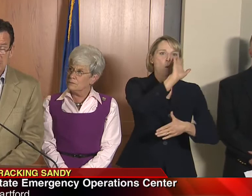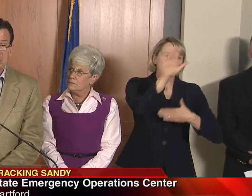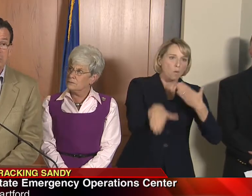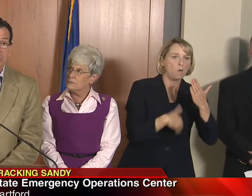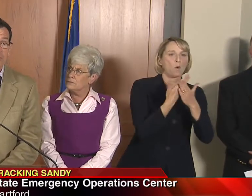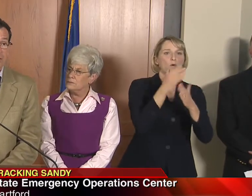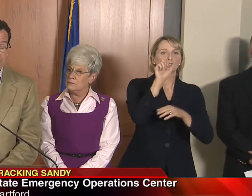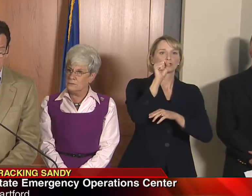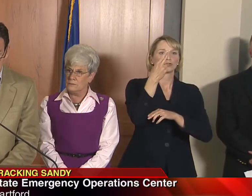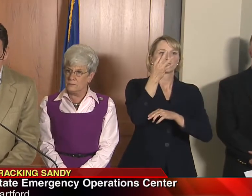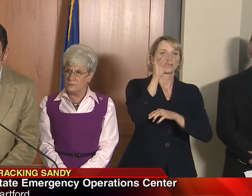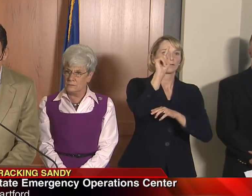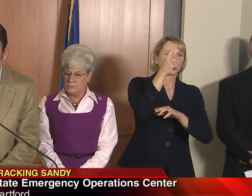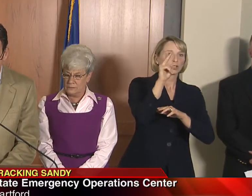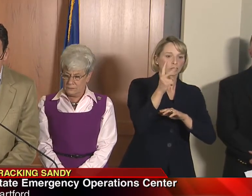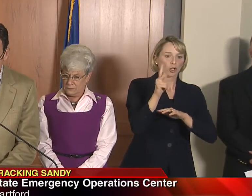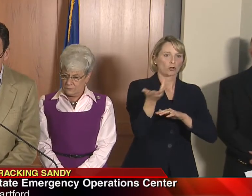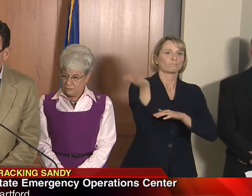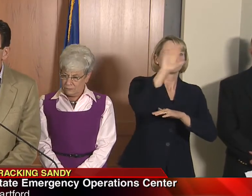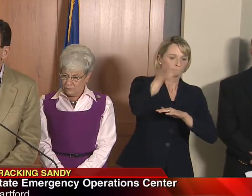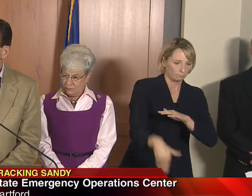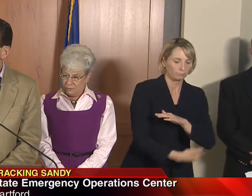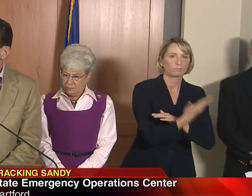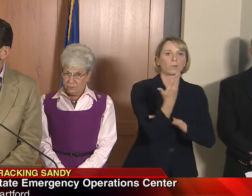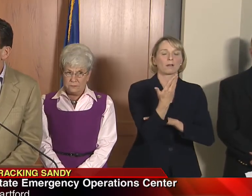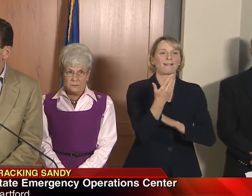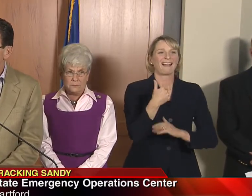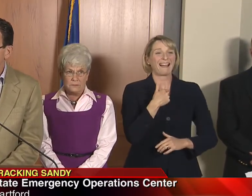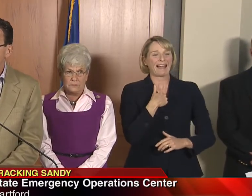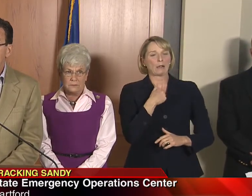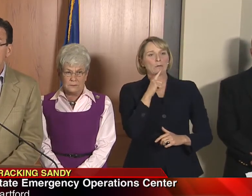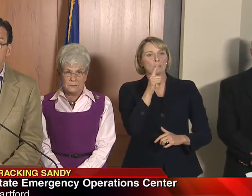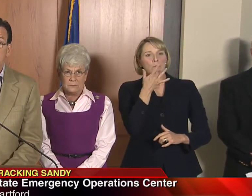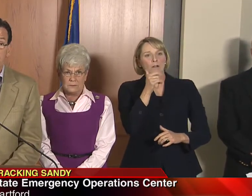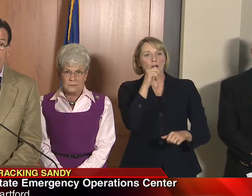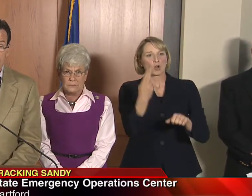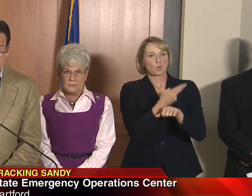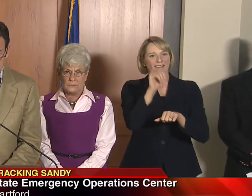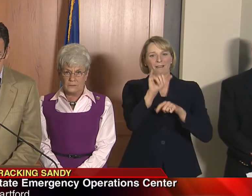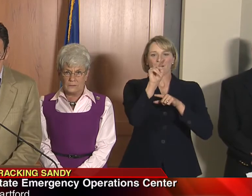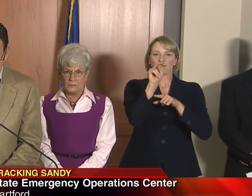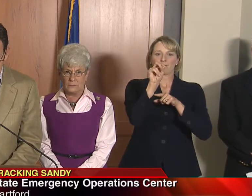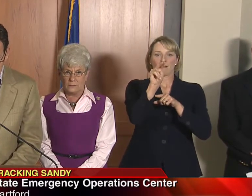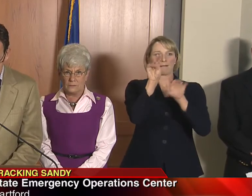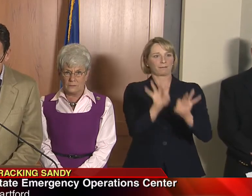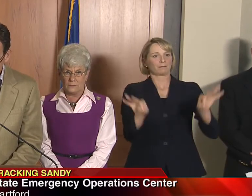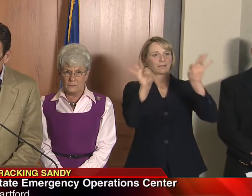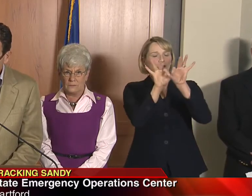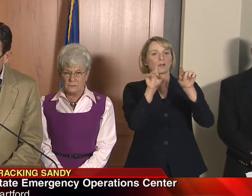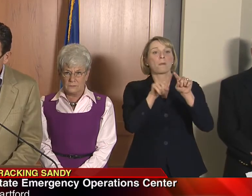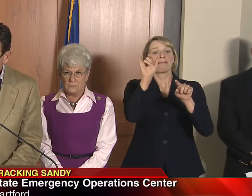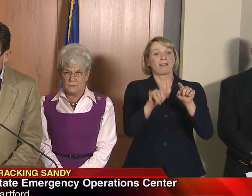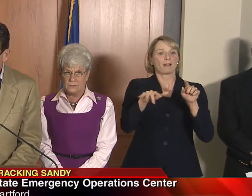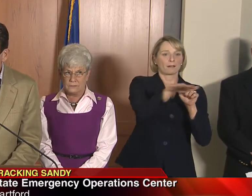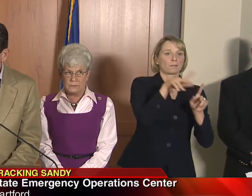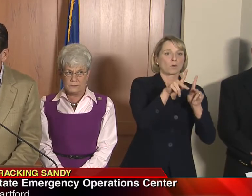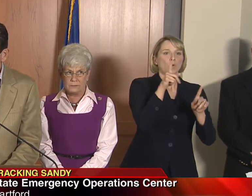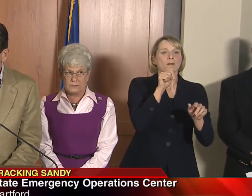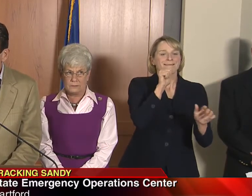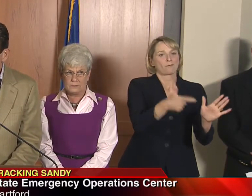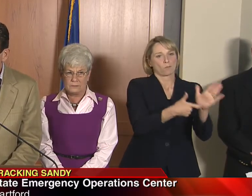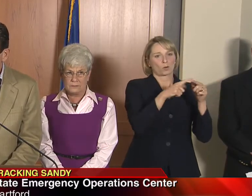but that's the term of art that we use to describe those who are not designated as required to come to work. I'm also